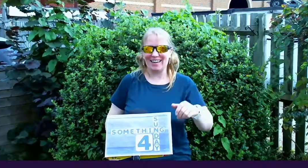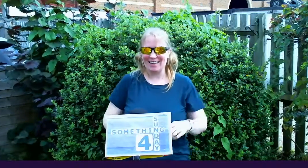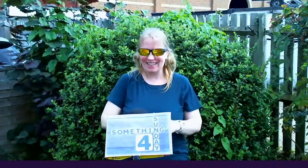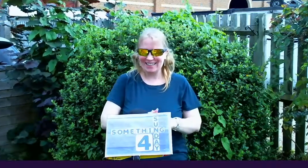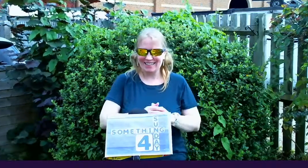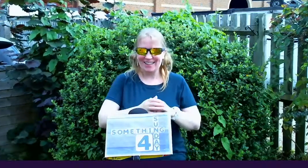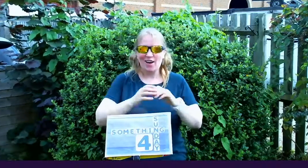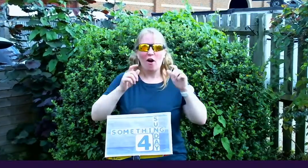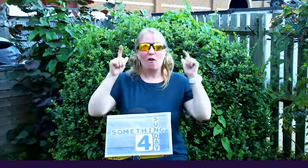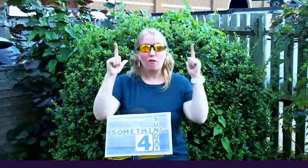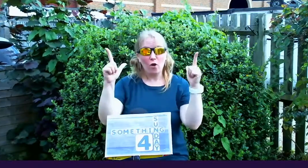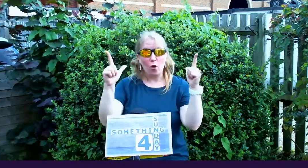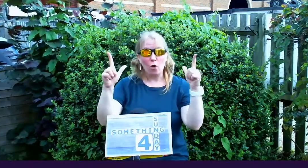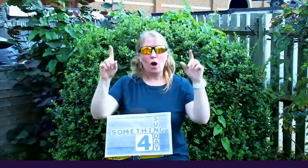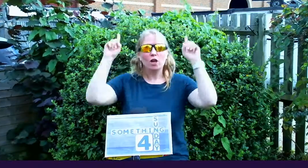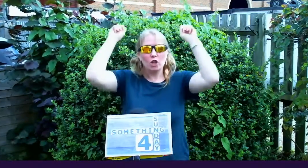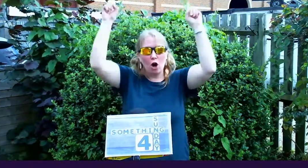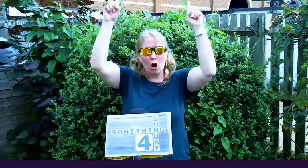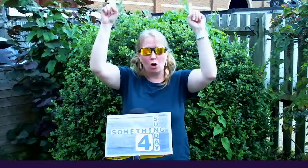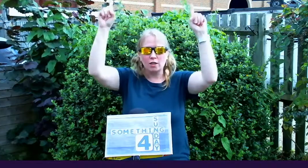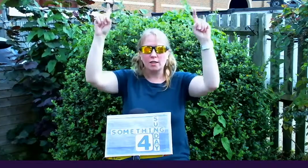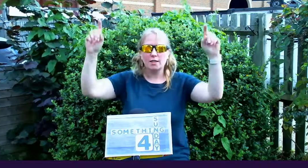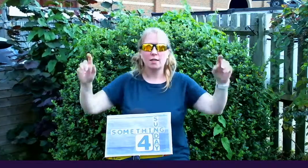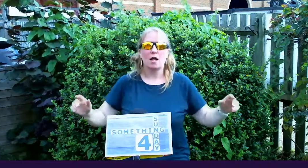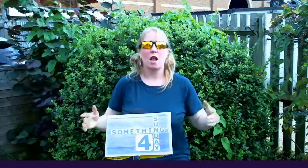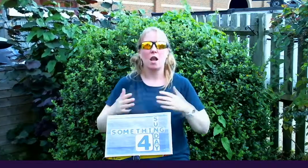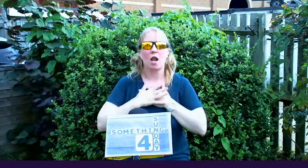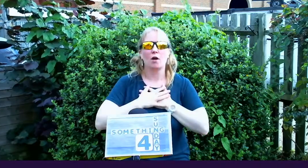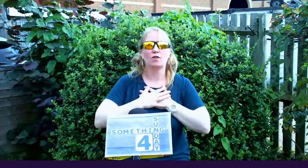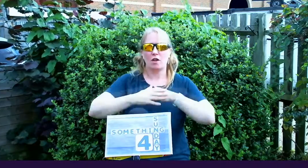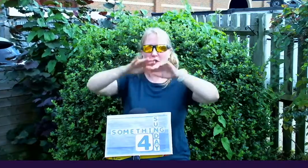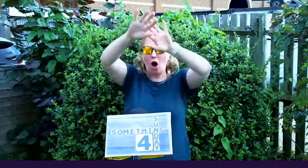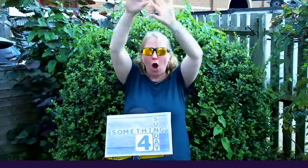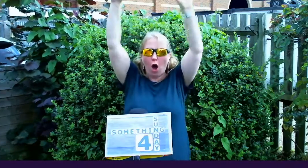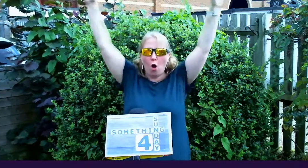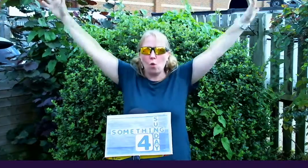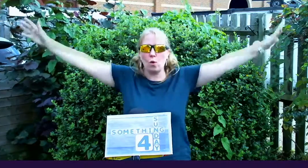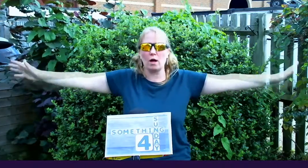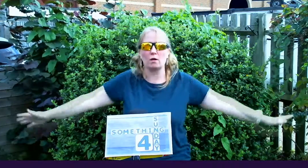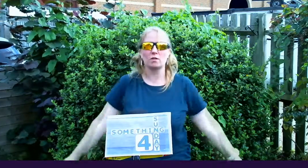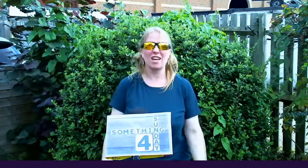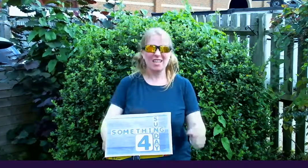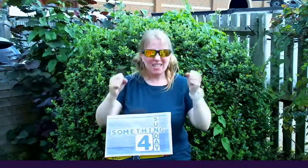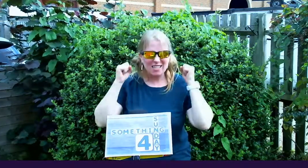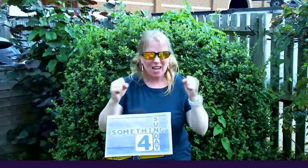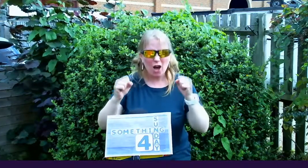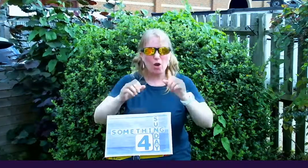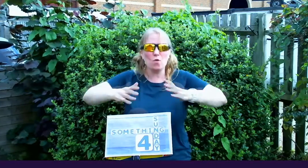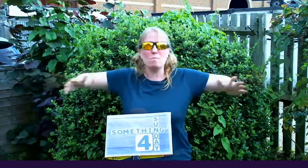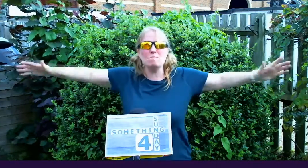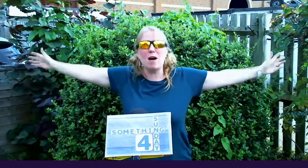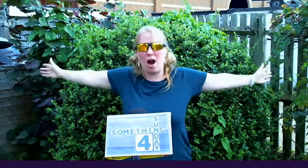John 3:16. 4, God loved the whole world so